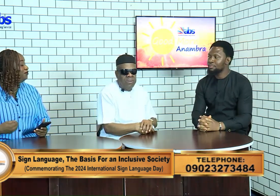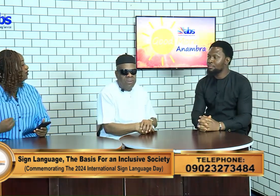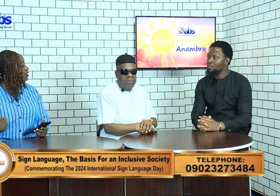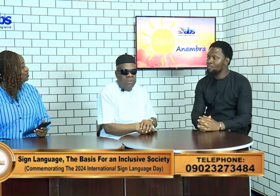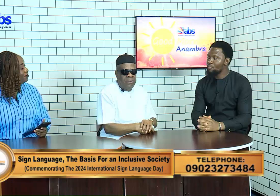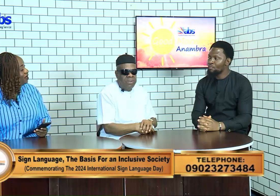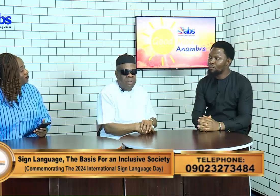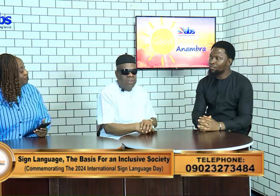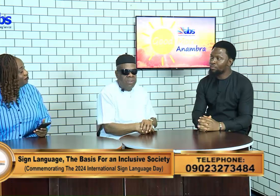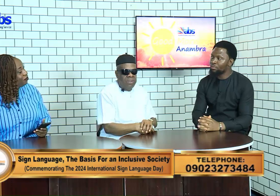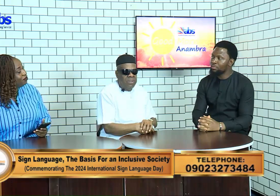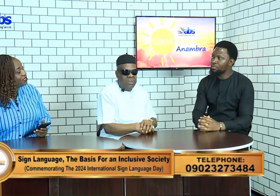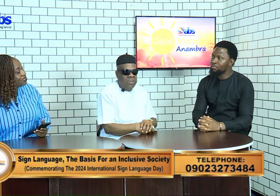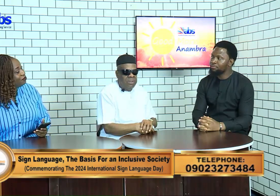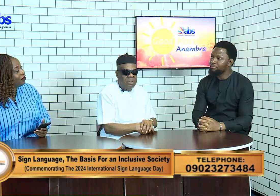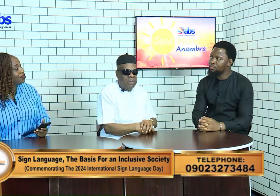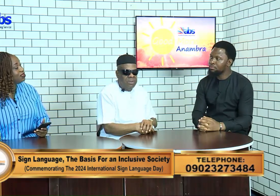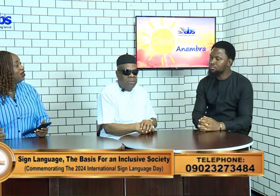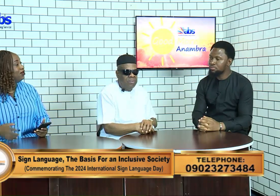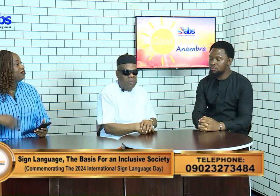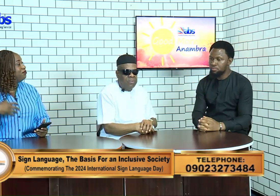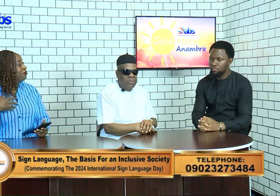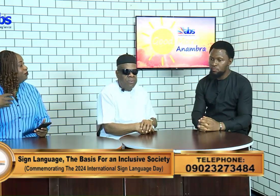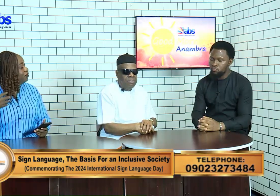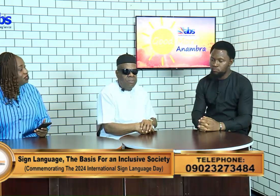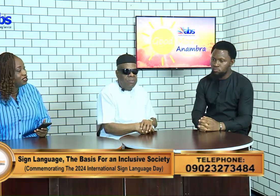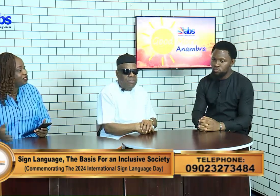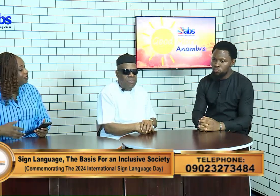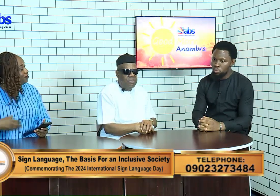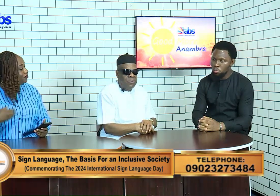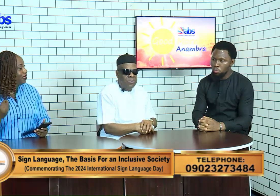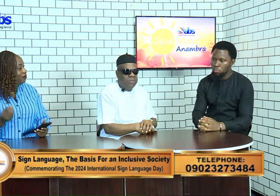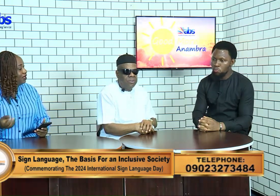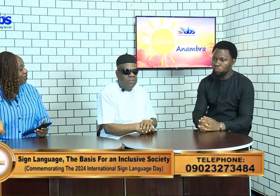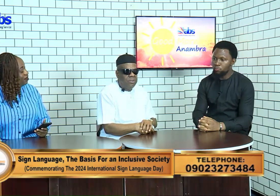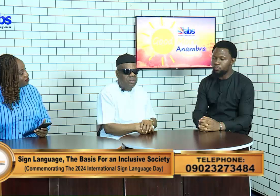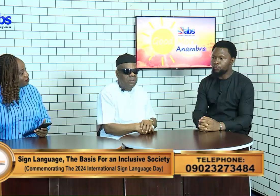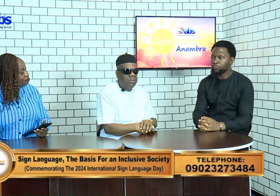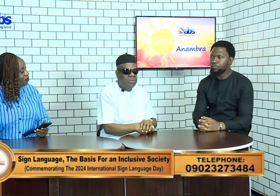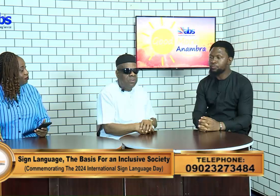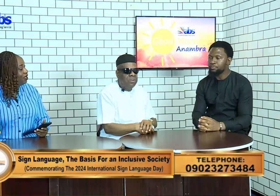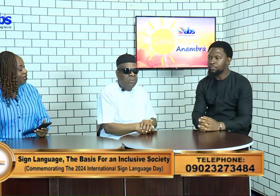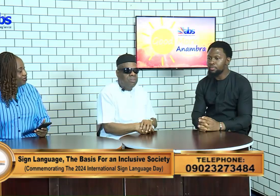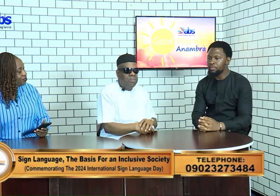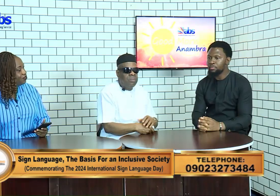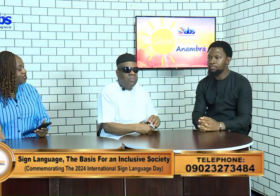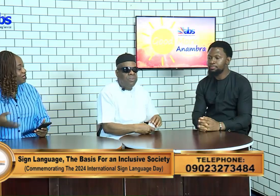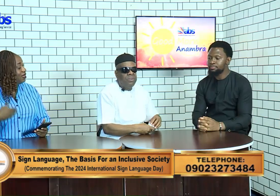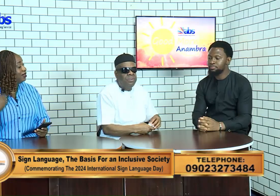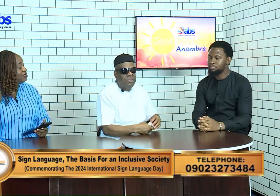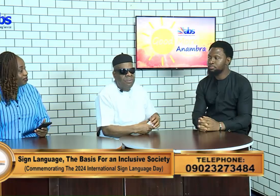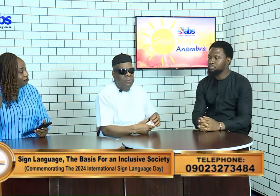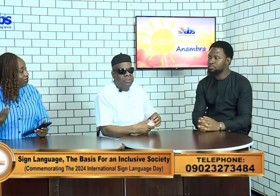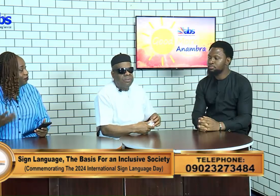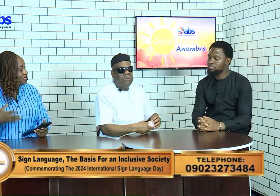even forget that we have the deaf communities among us. You see people preaching, they don't even care whether they have some people in their churches that